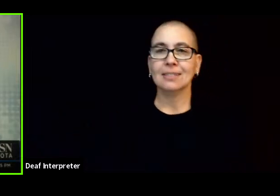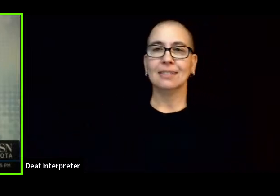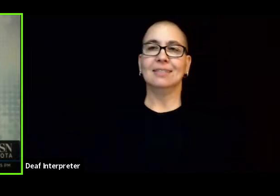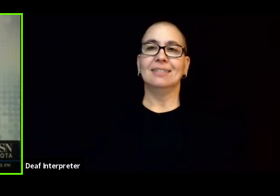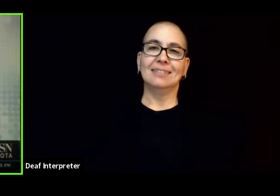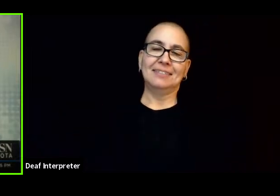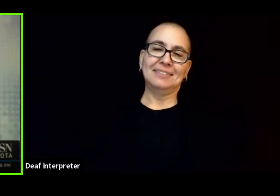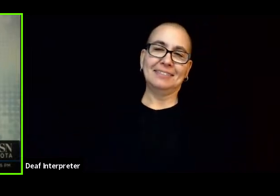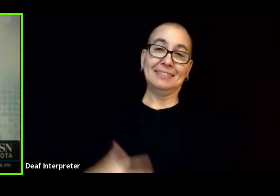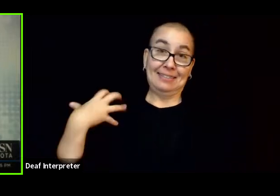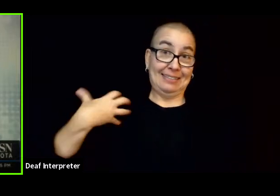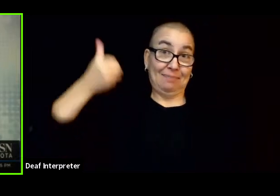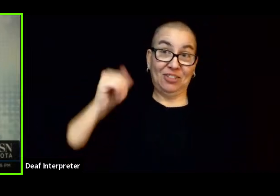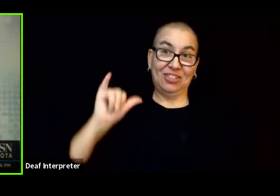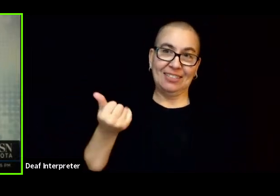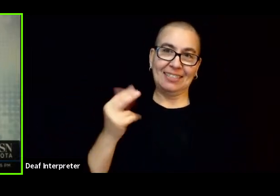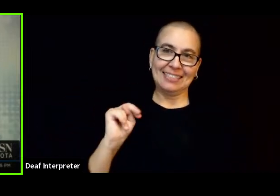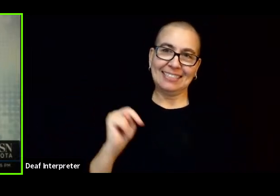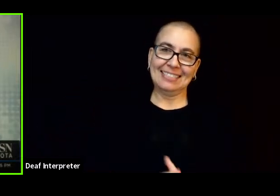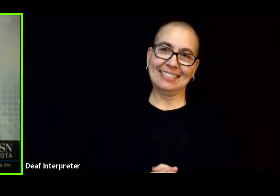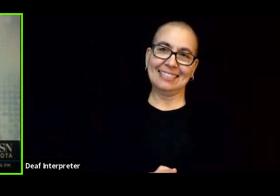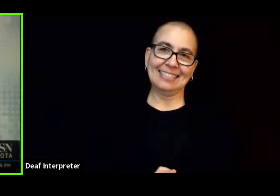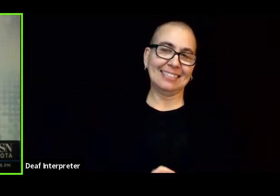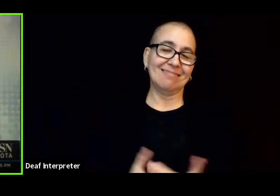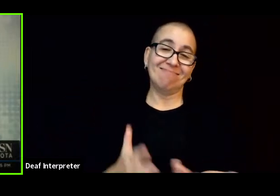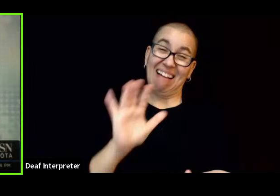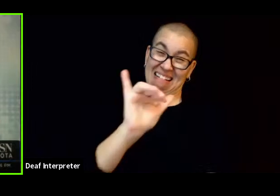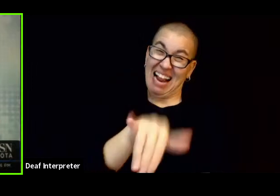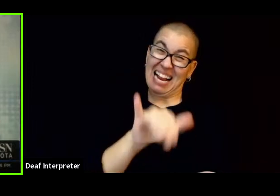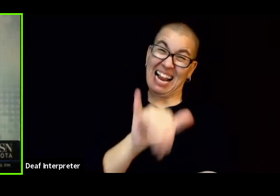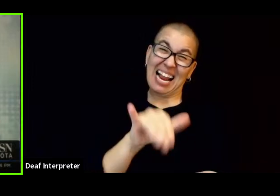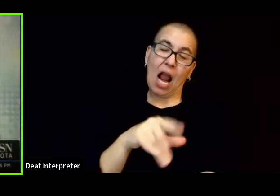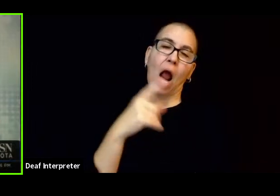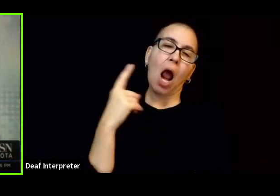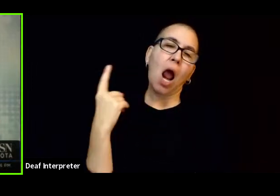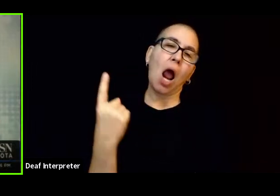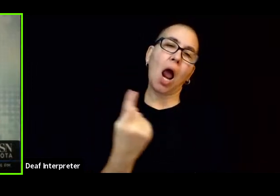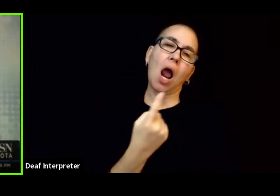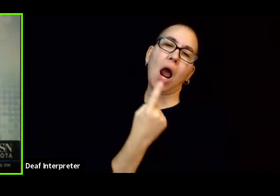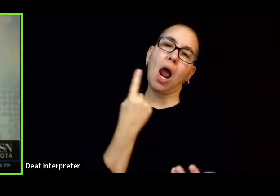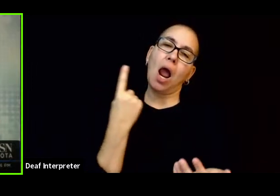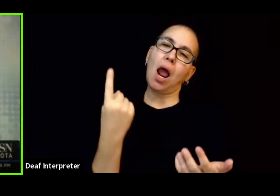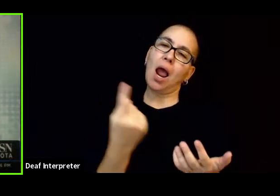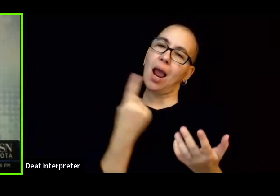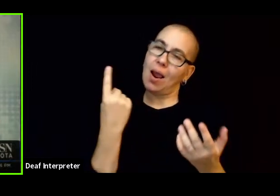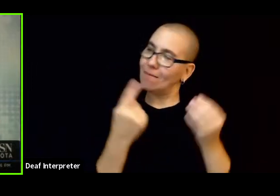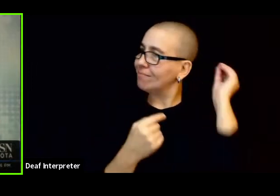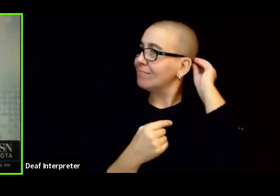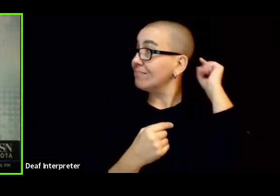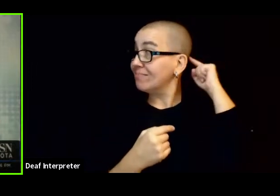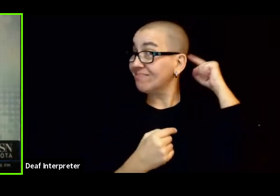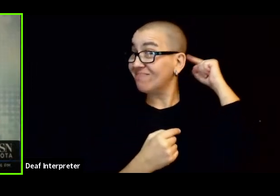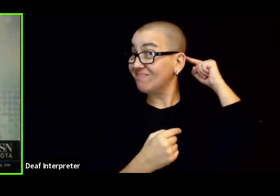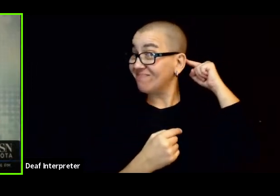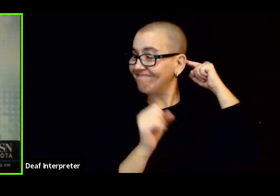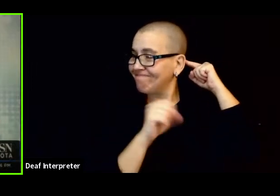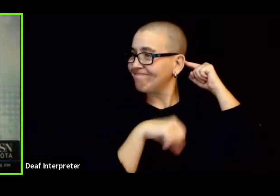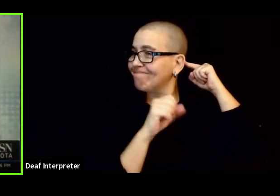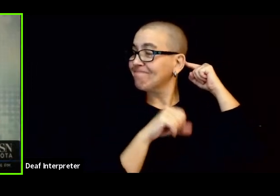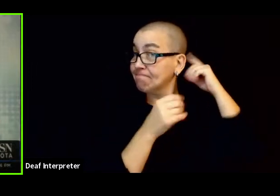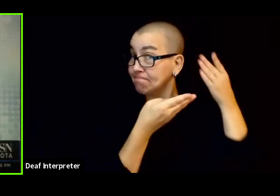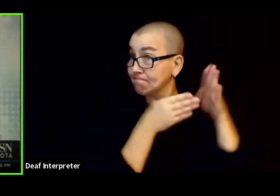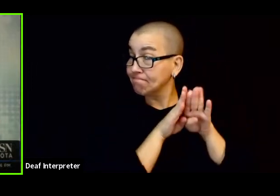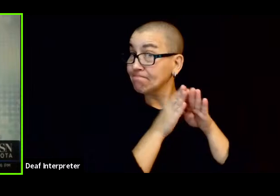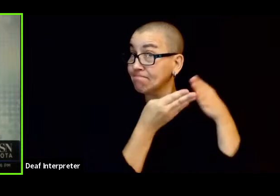been part of the discussion, and I think what we're really searching for is what's going to have the greatest effect. I